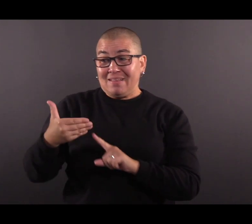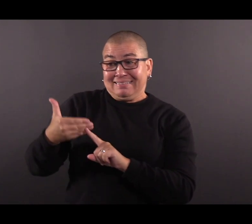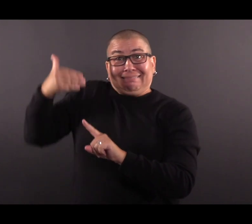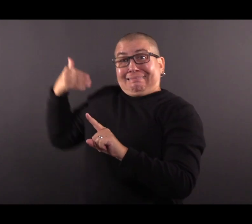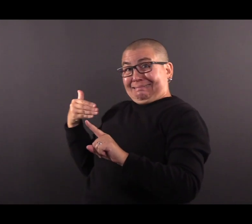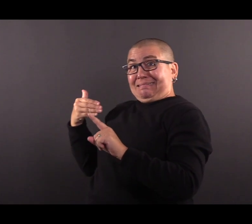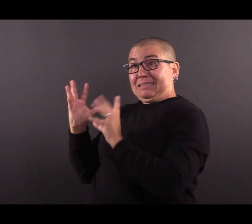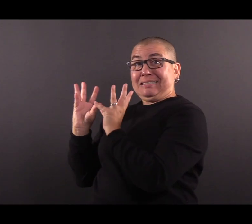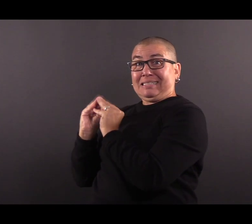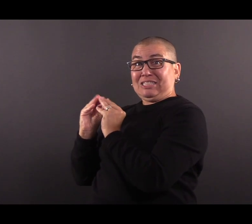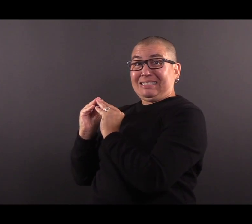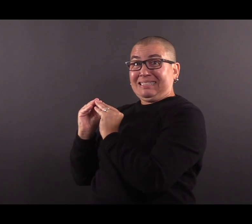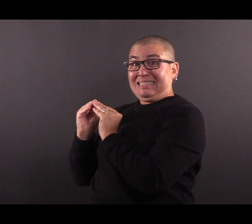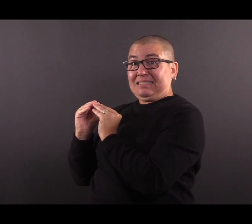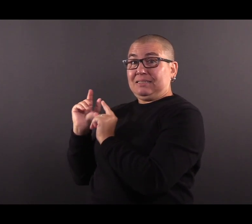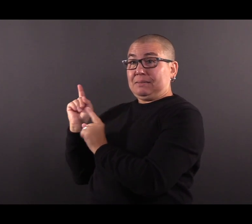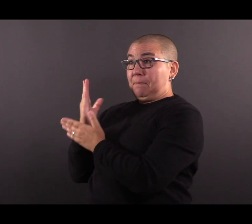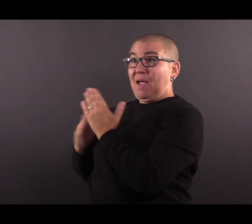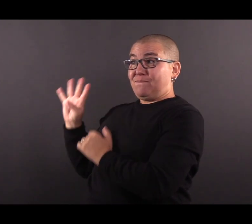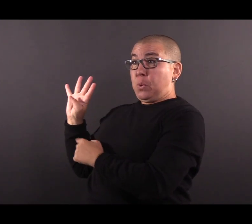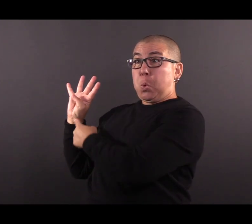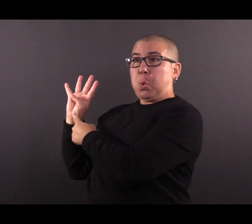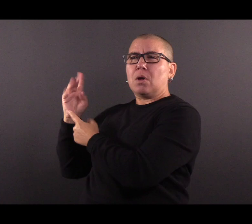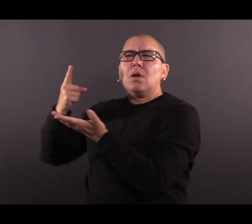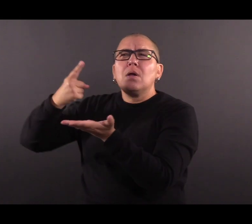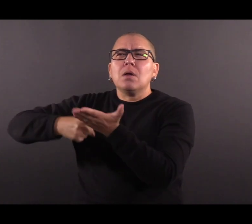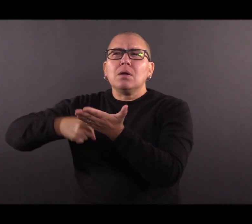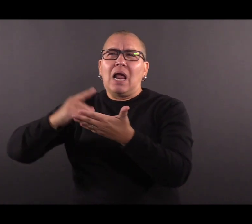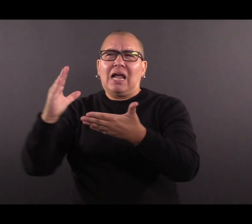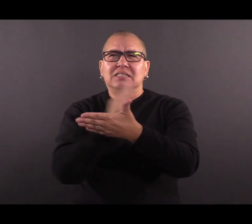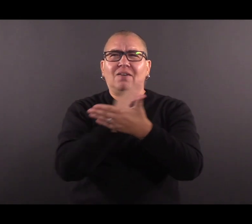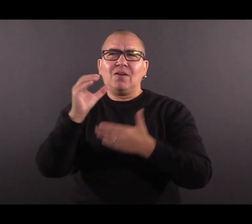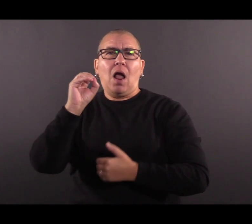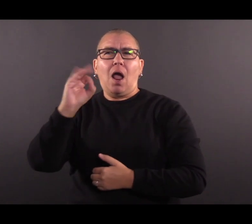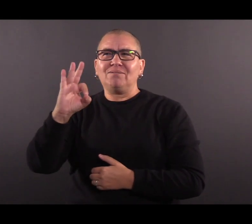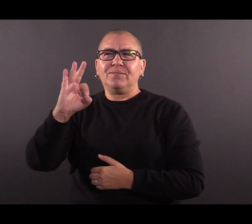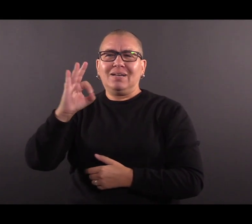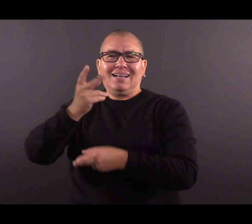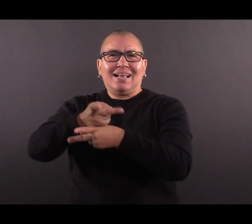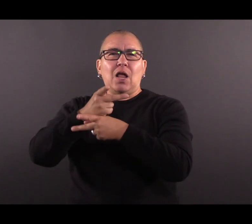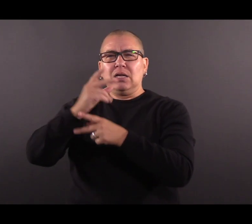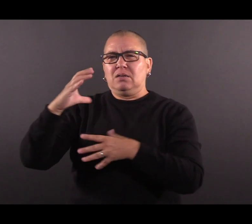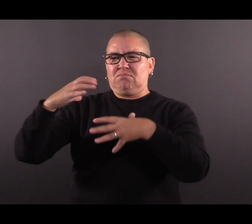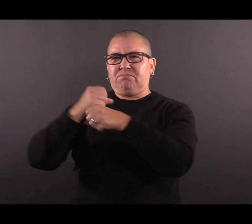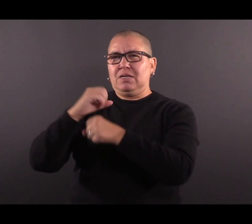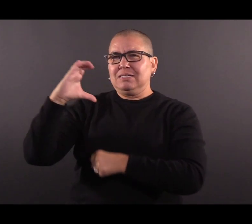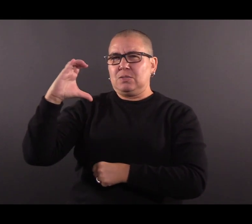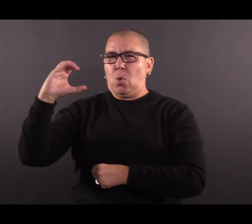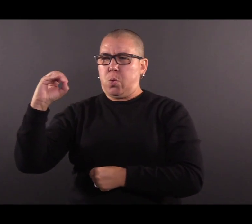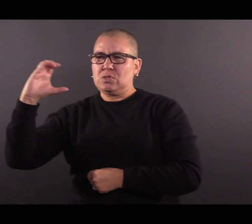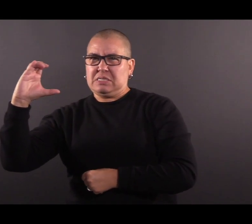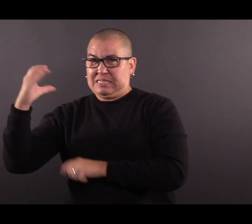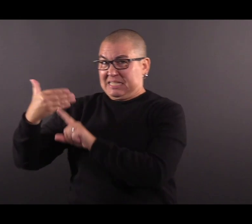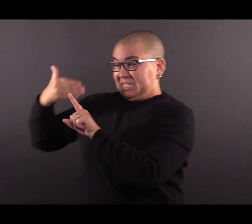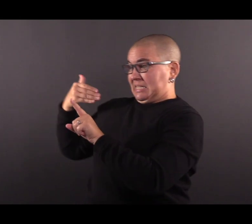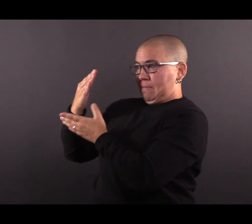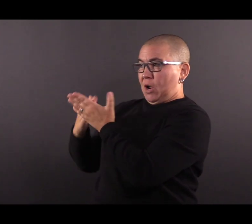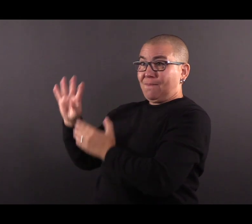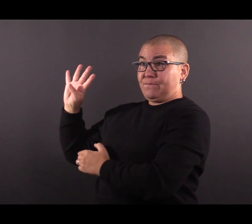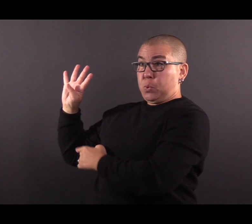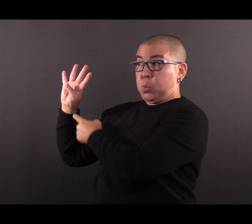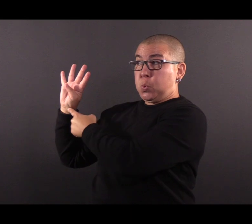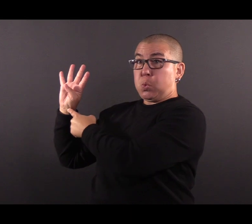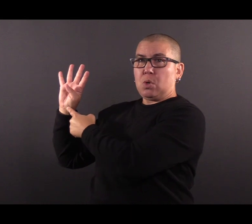In the last session of this series, we discussed the continuum of care, or COC, who